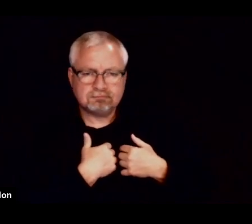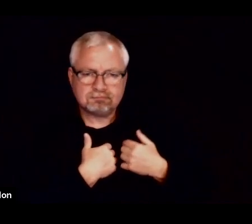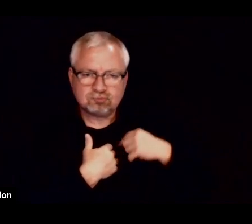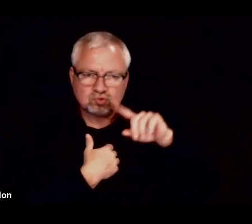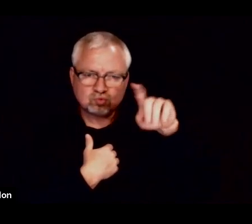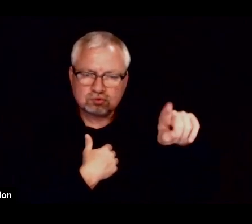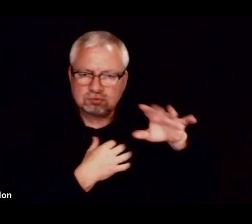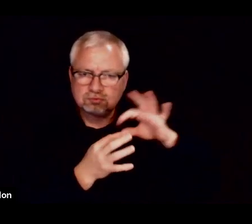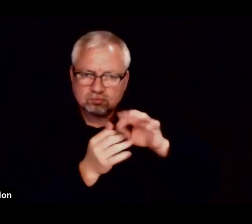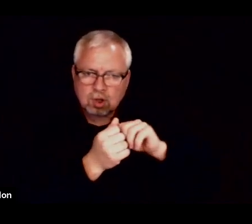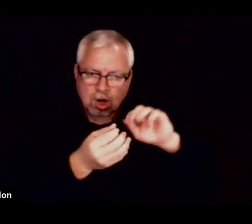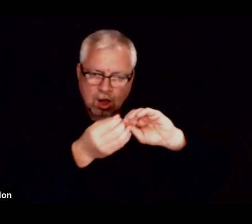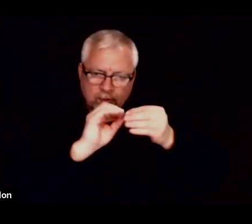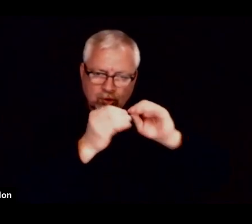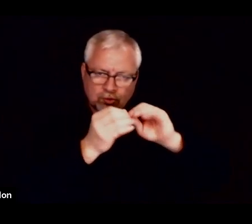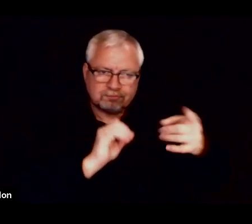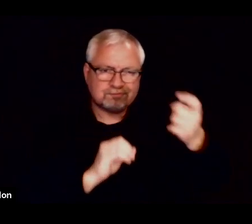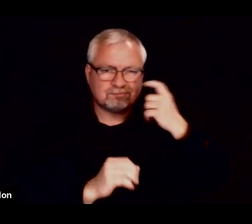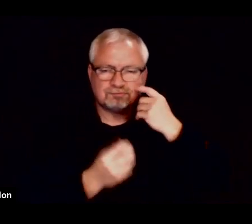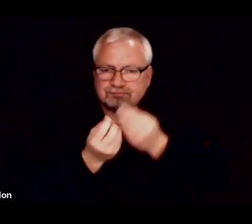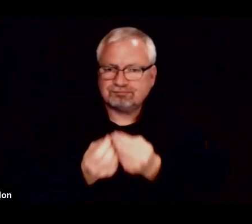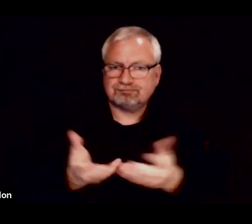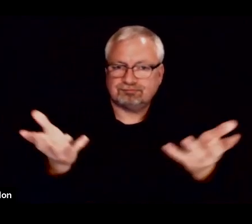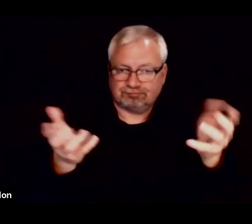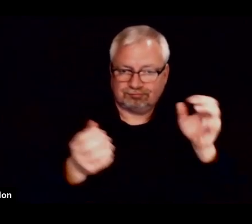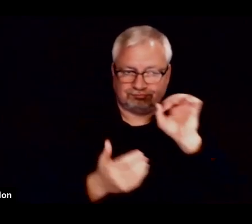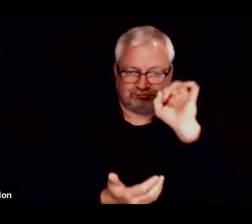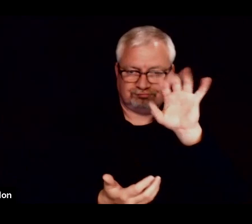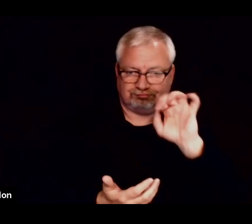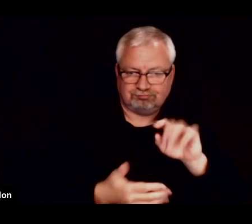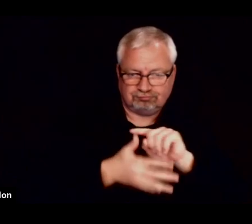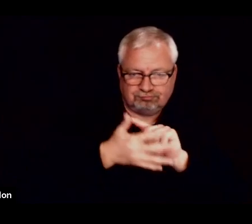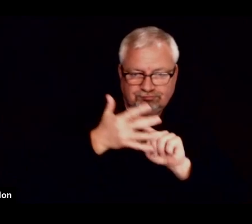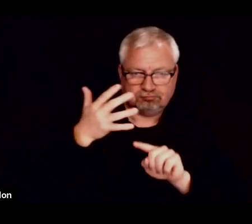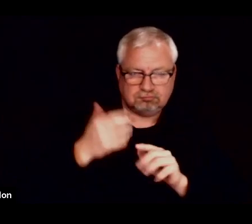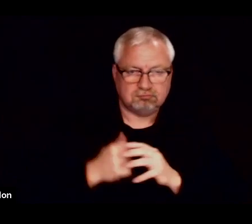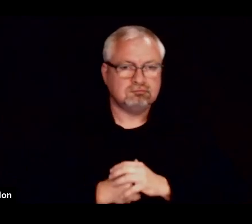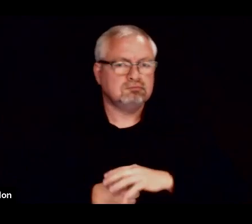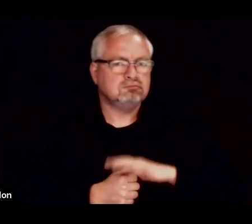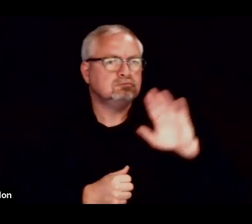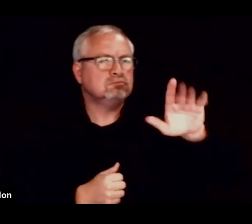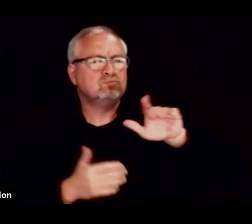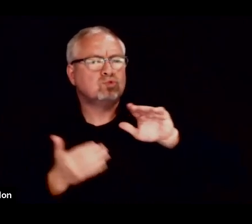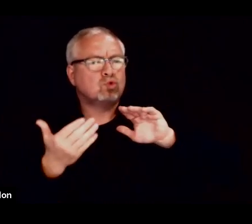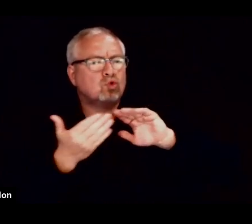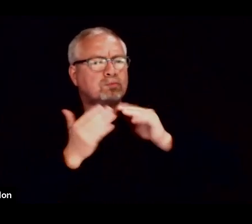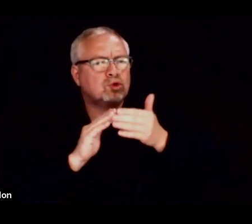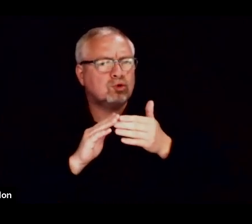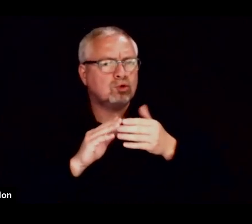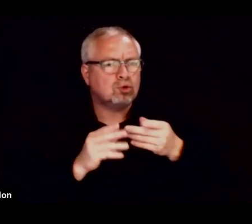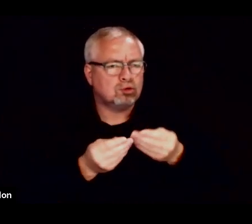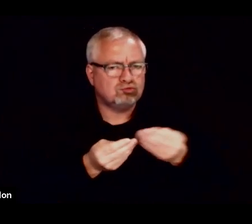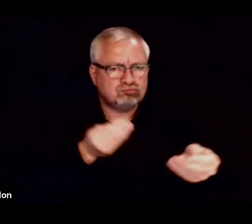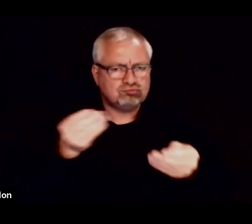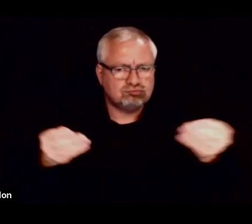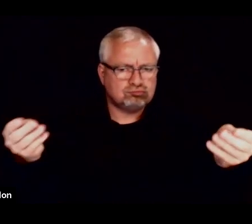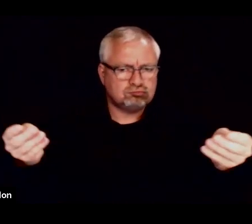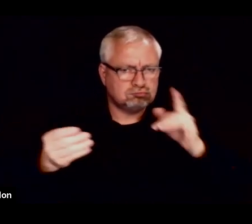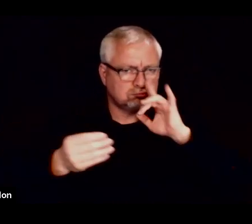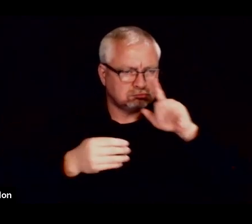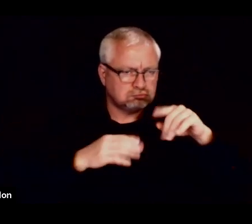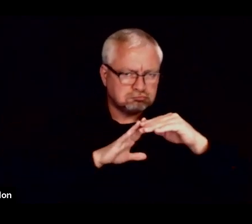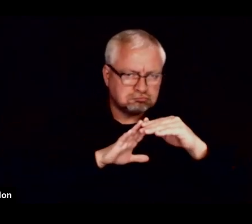today. The cases that are defined as community transmission appeared to go up by a couple thousand,